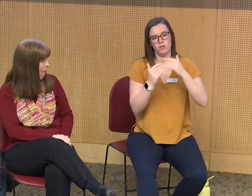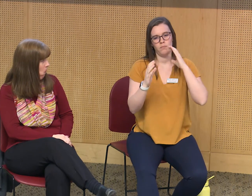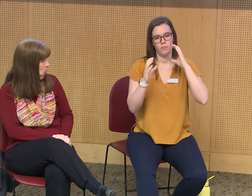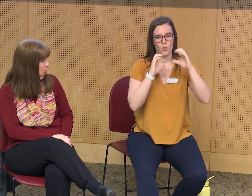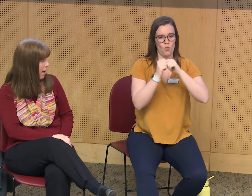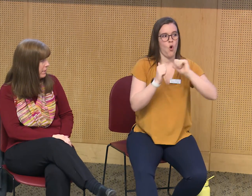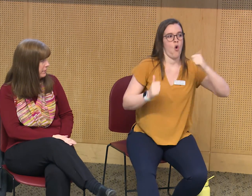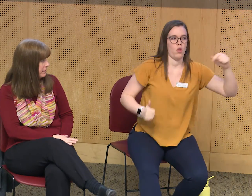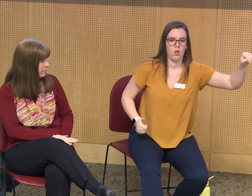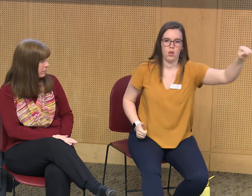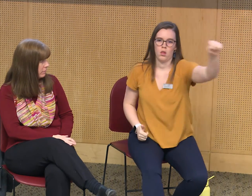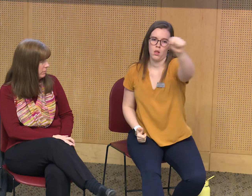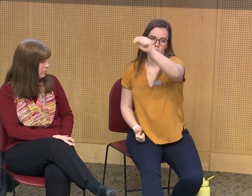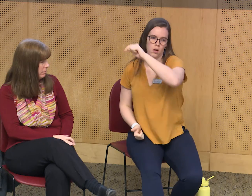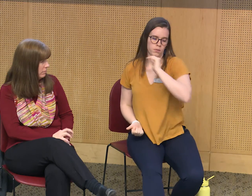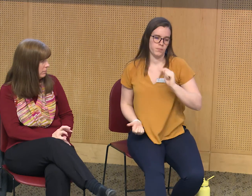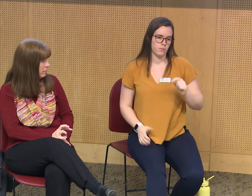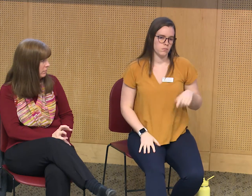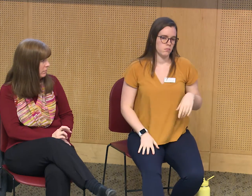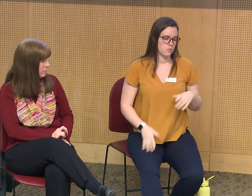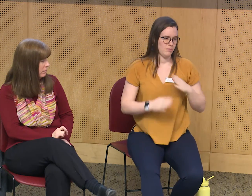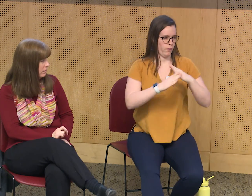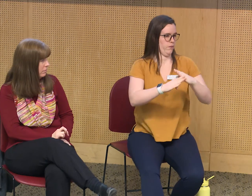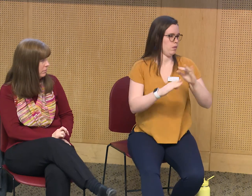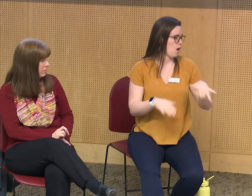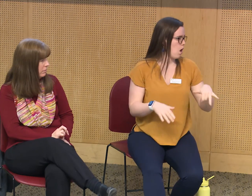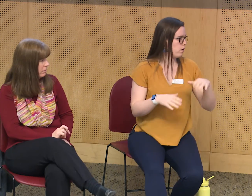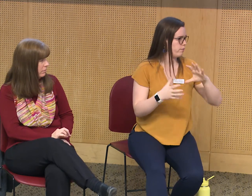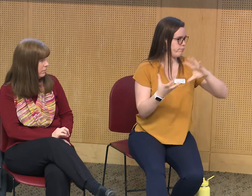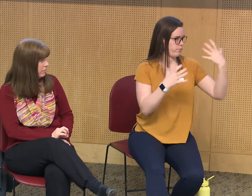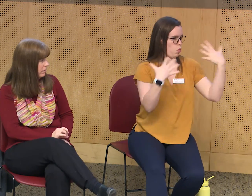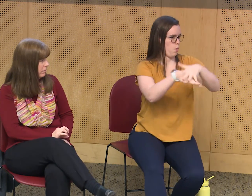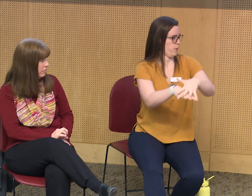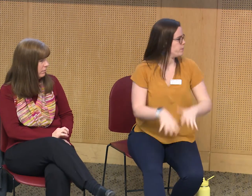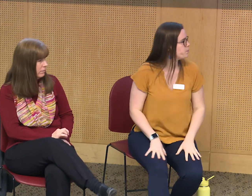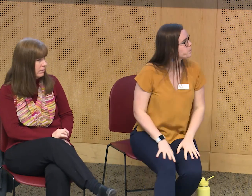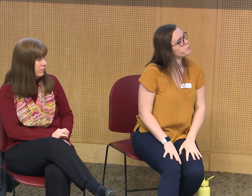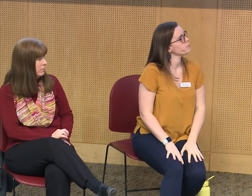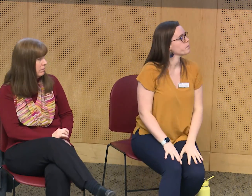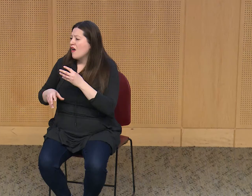for us to communicate with the other services we're coordinating within the center.